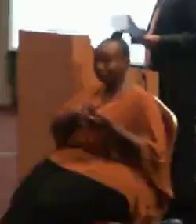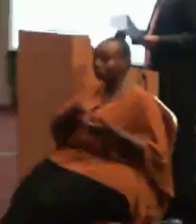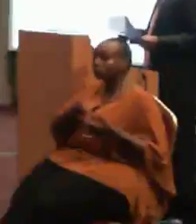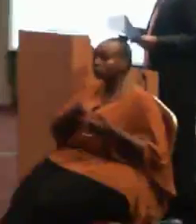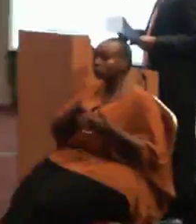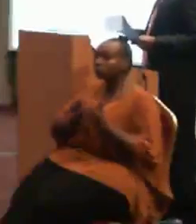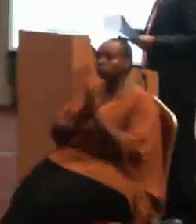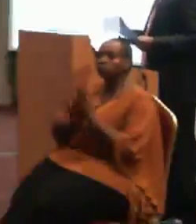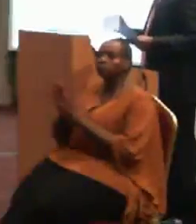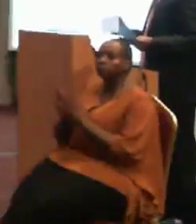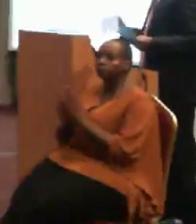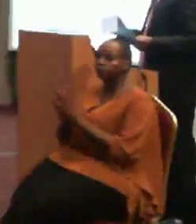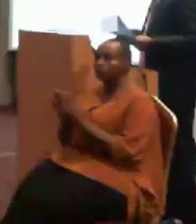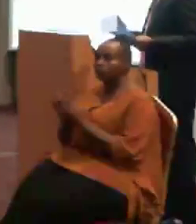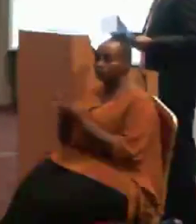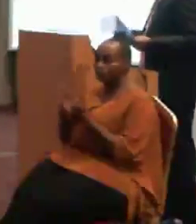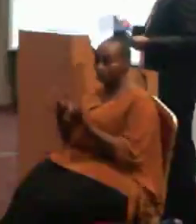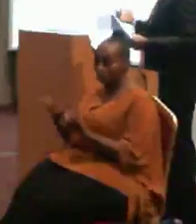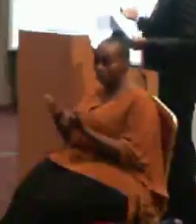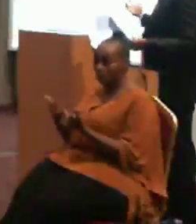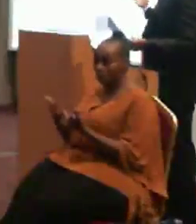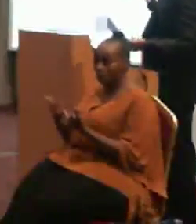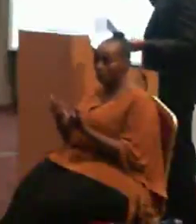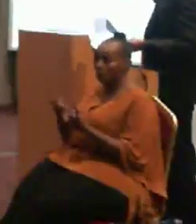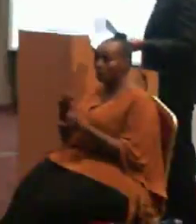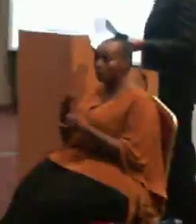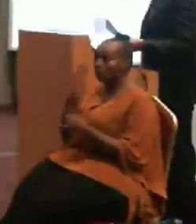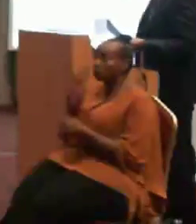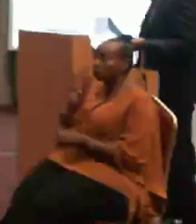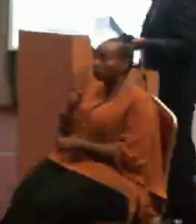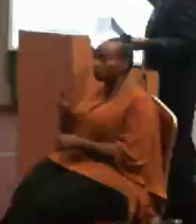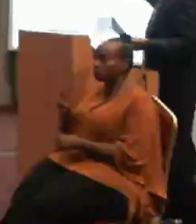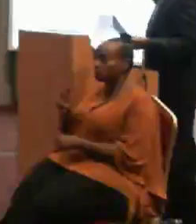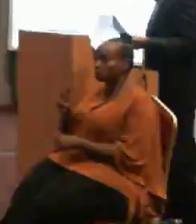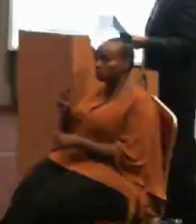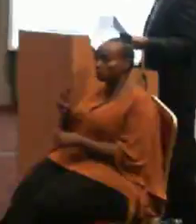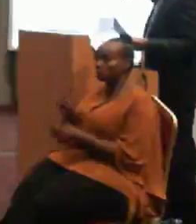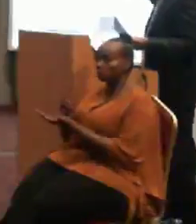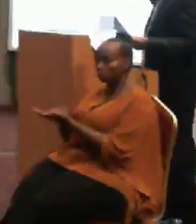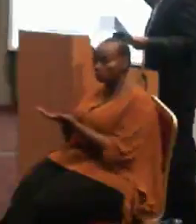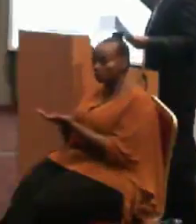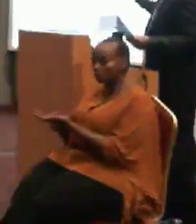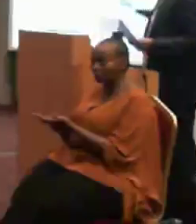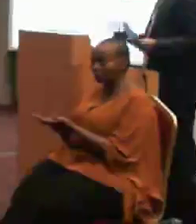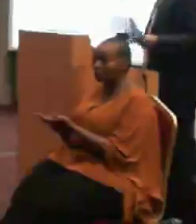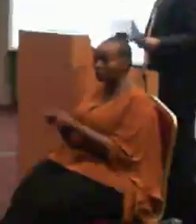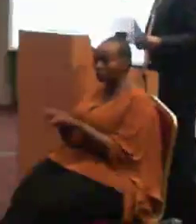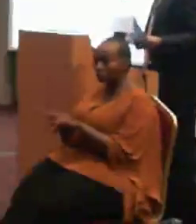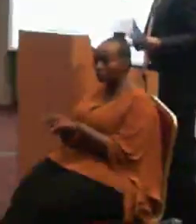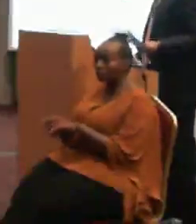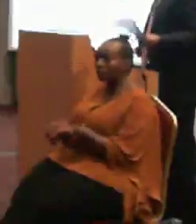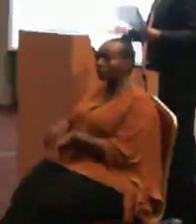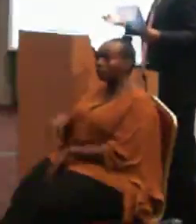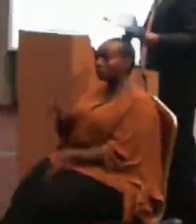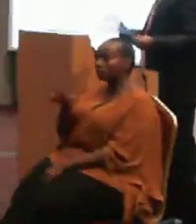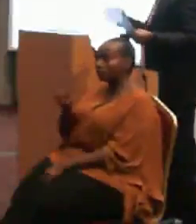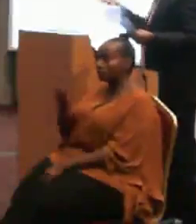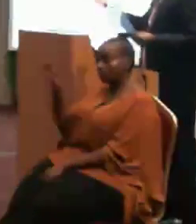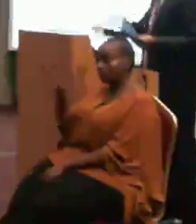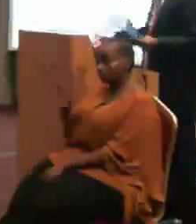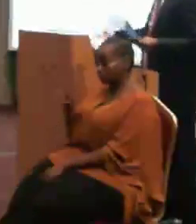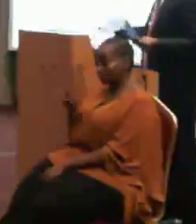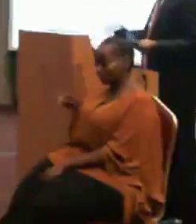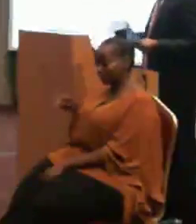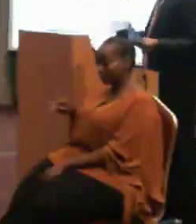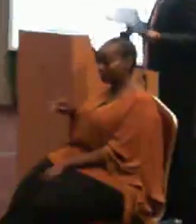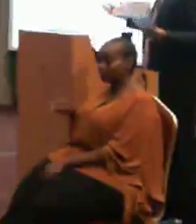carrying the situation of Eskom at the moment. If you look at the ratios that we discussed, gearing of 70% basically means that